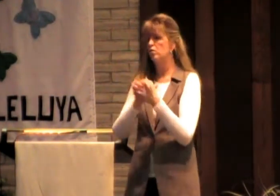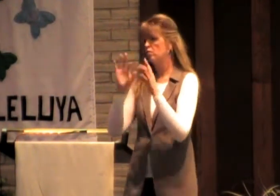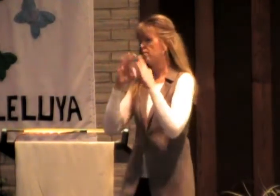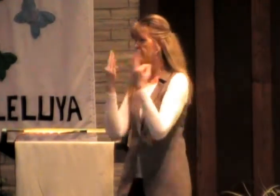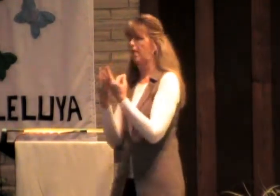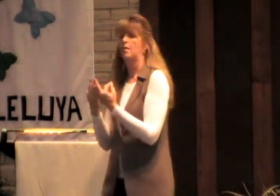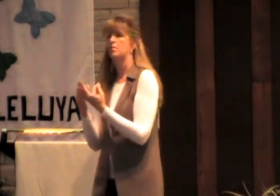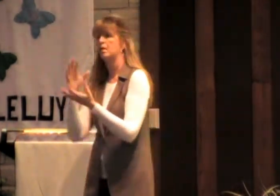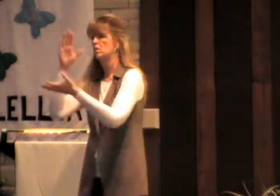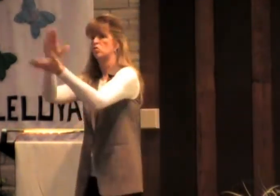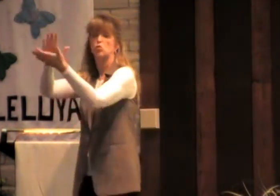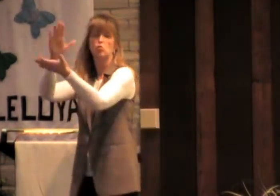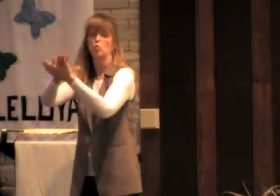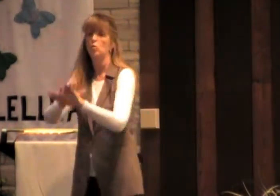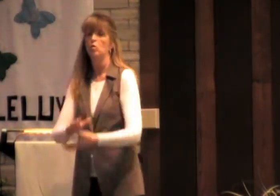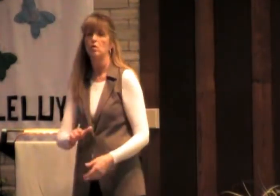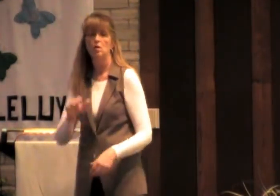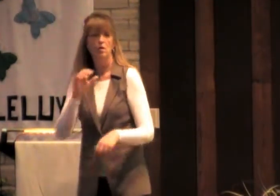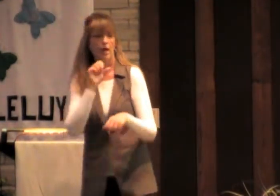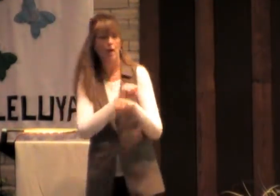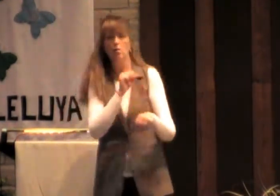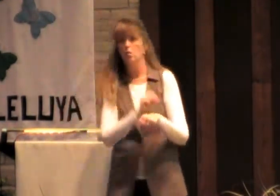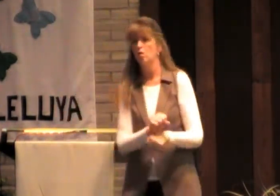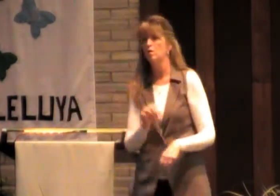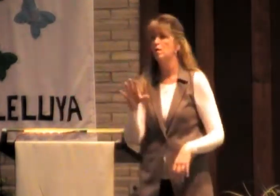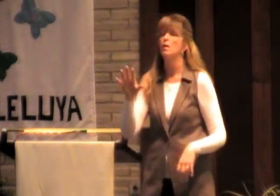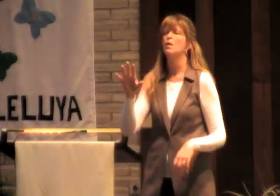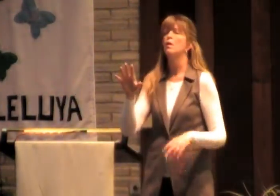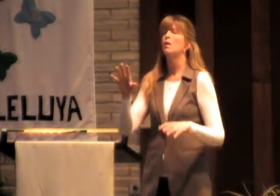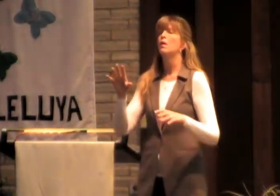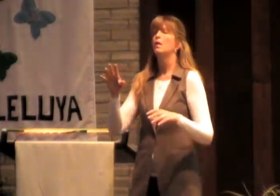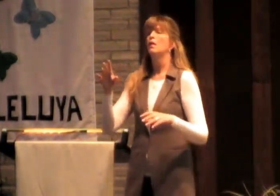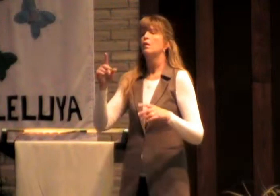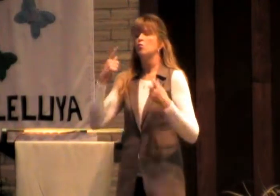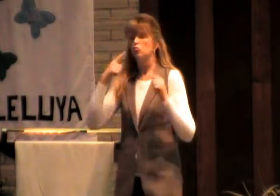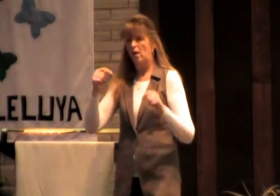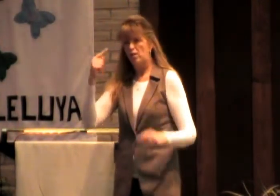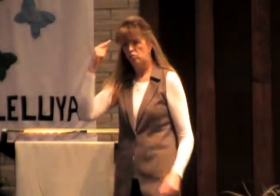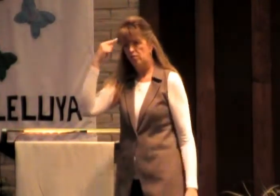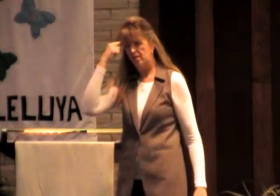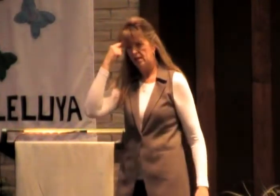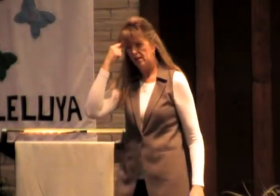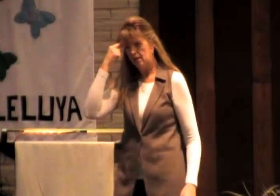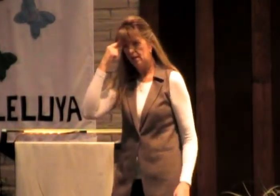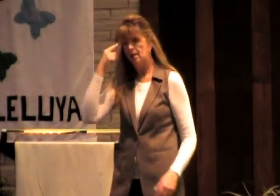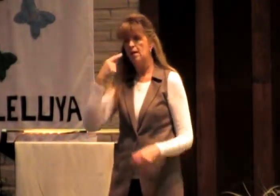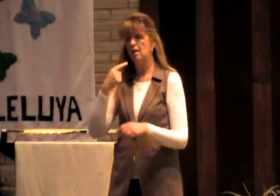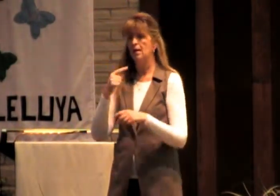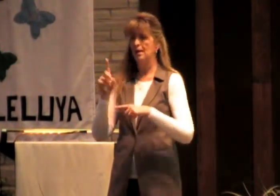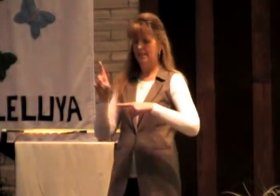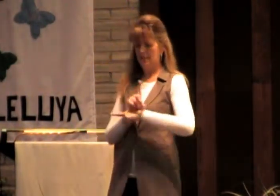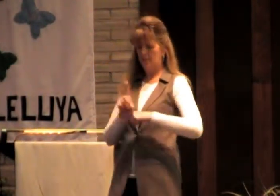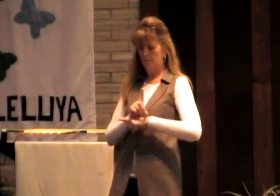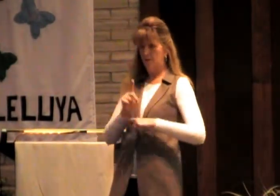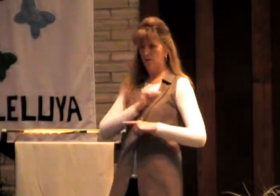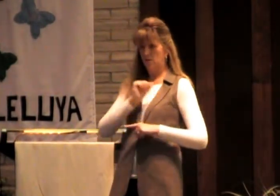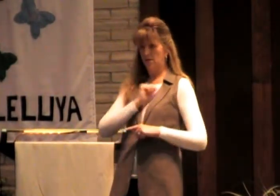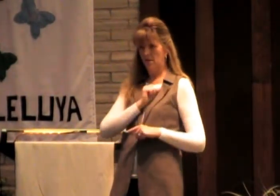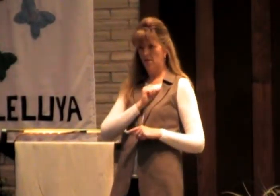church or in your marriage or in your family or your school, work, whatever, I want you to try to